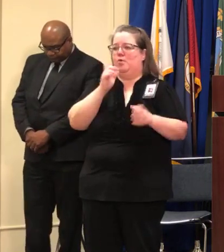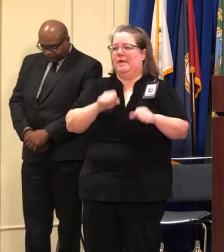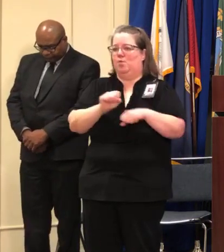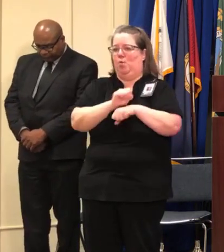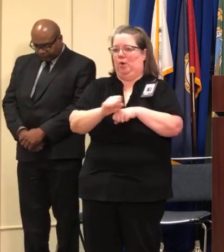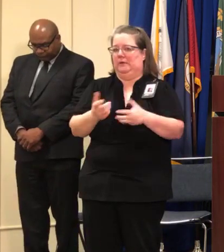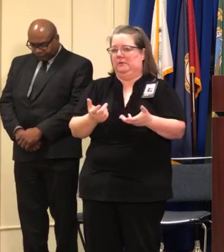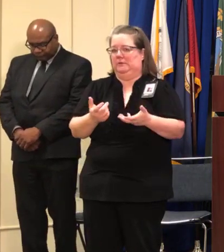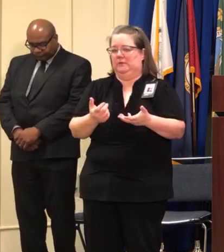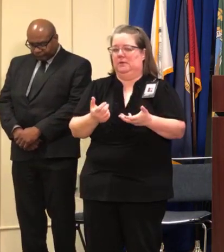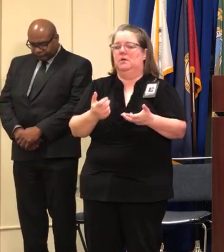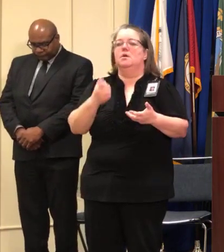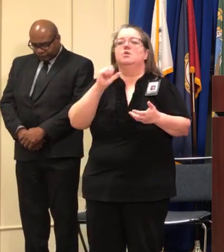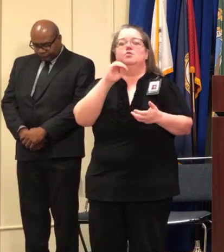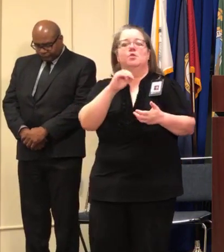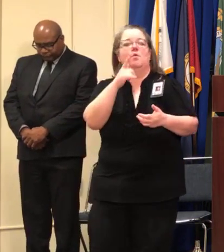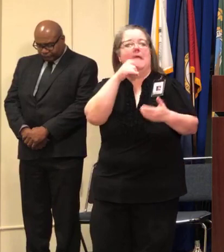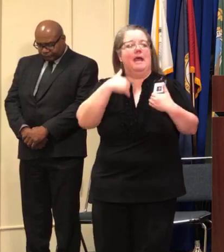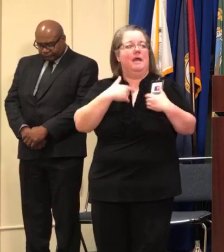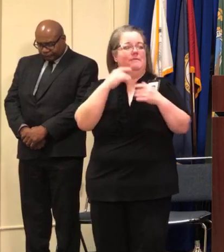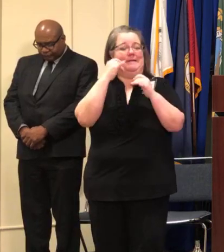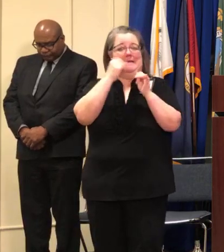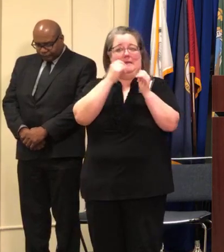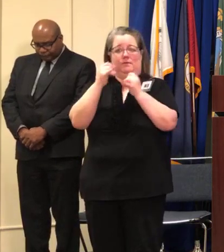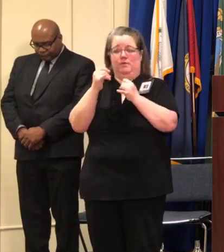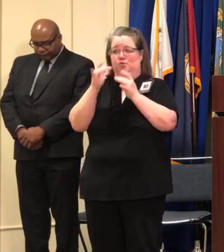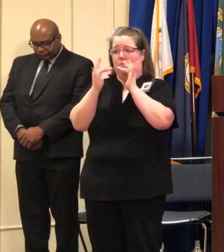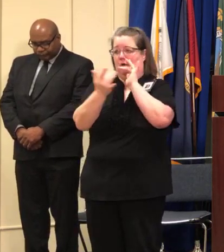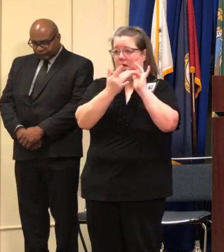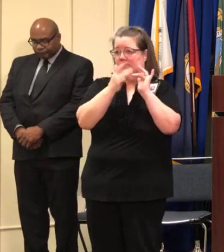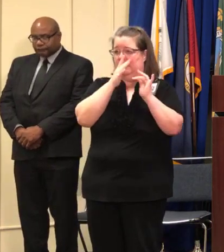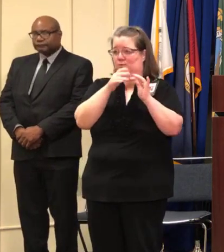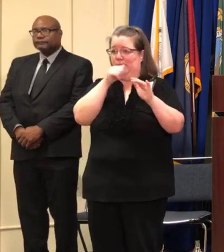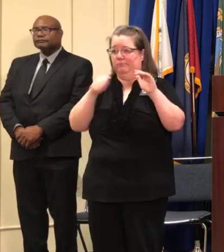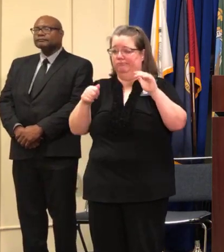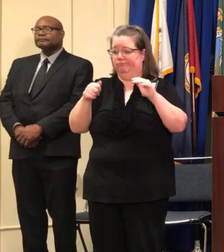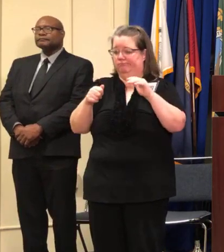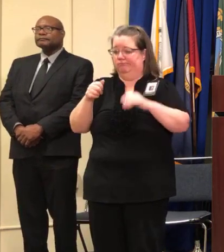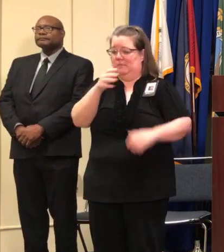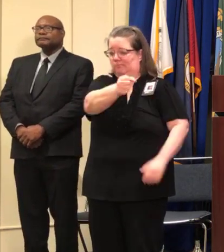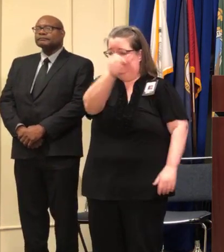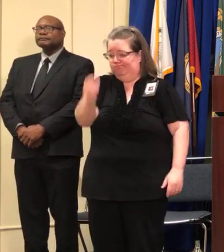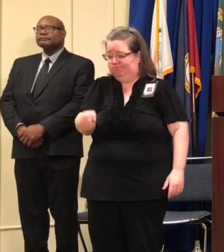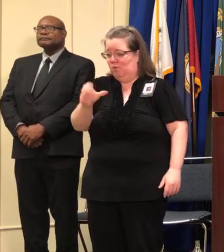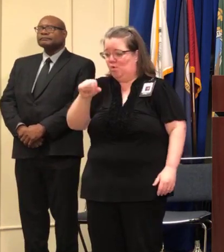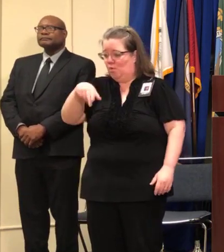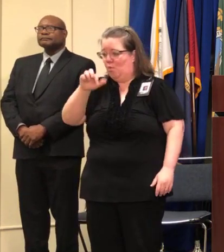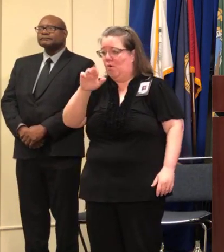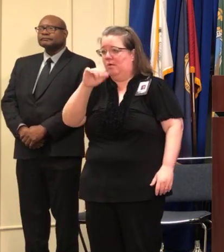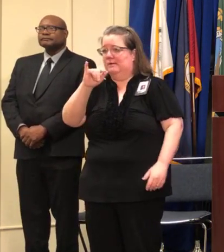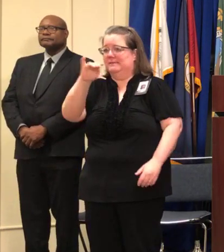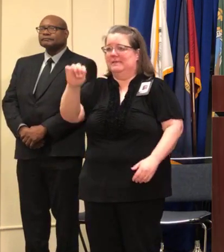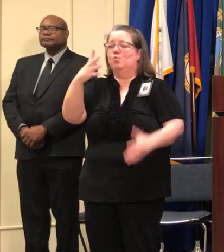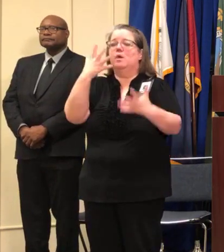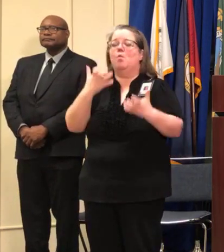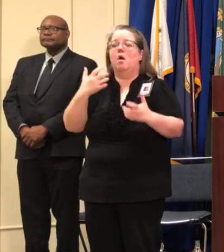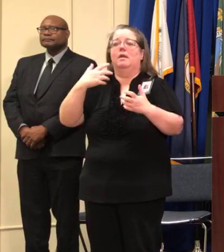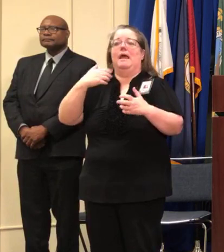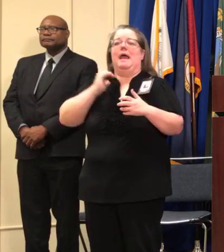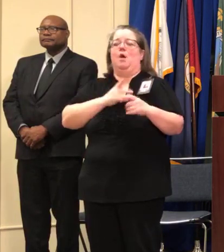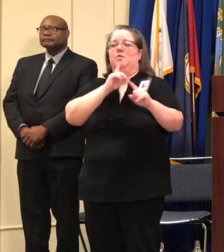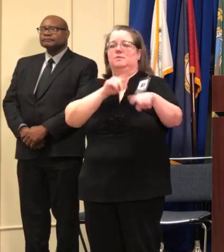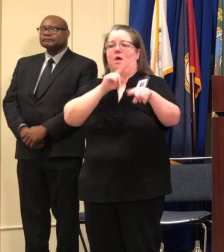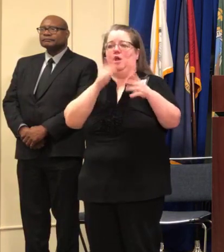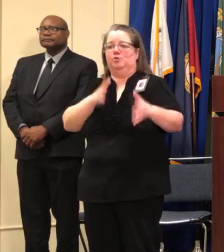but also all of their individual contacts will be quarantined, and we need our first responders to be able to respond. We'll